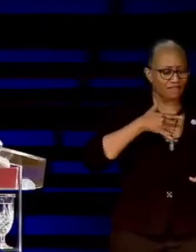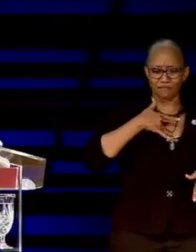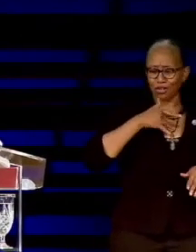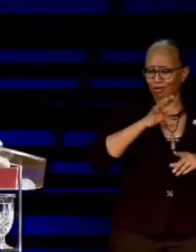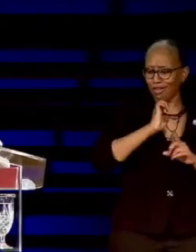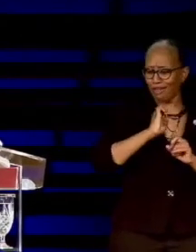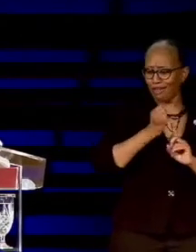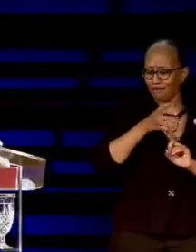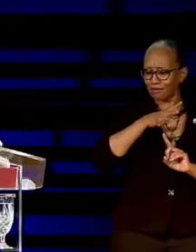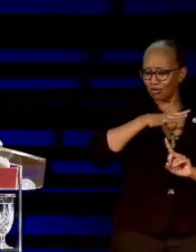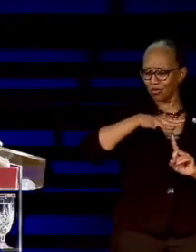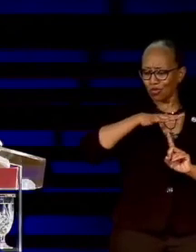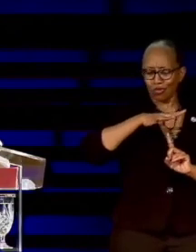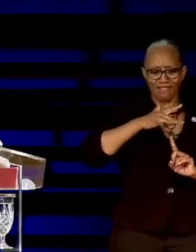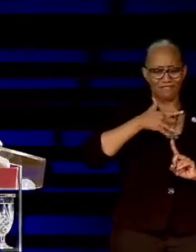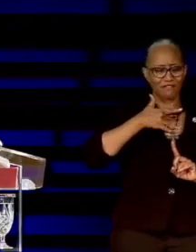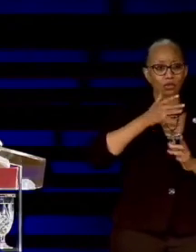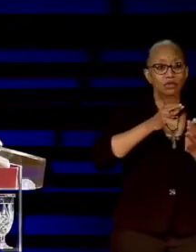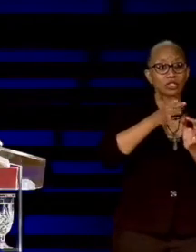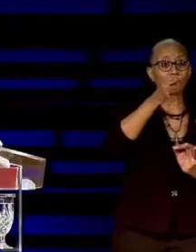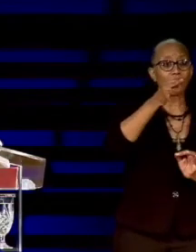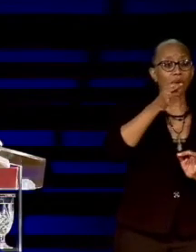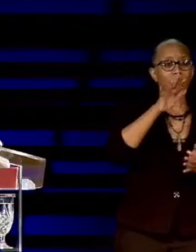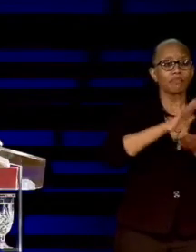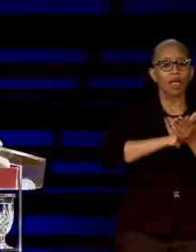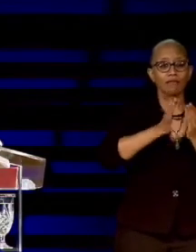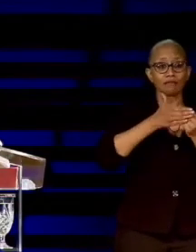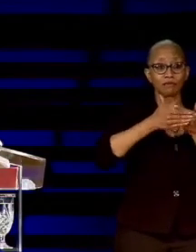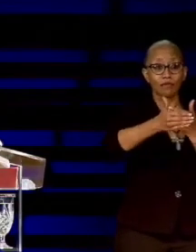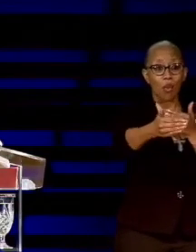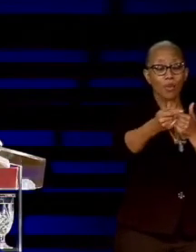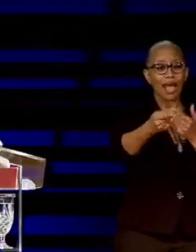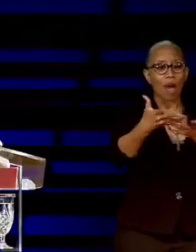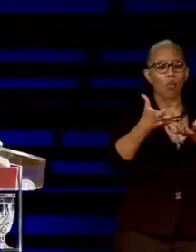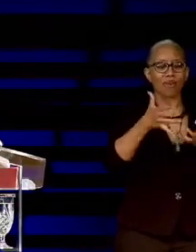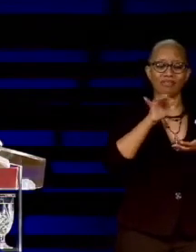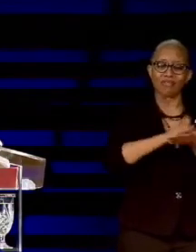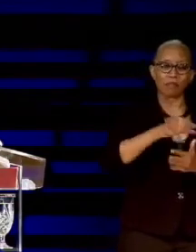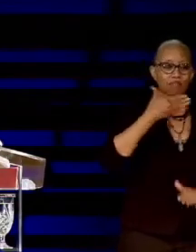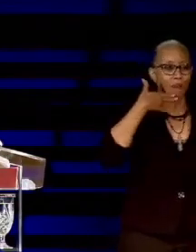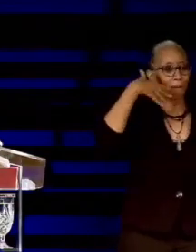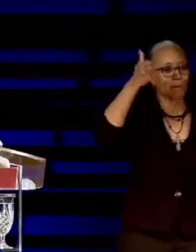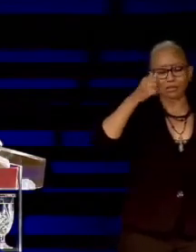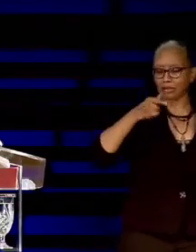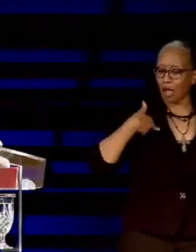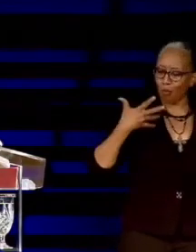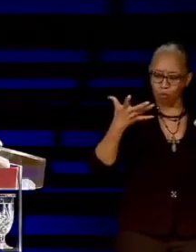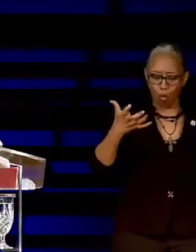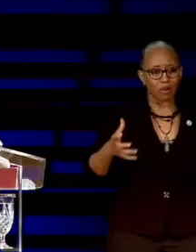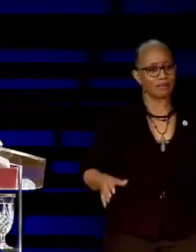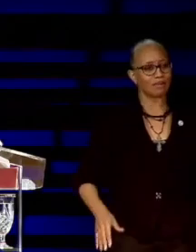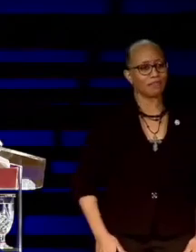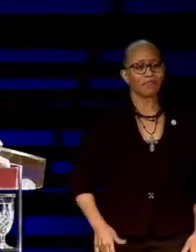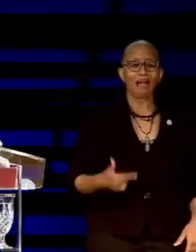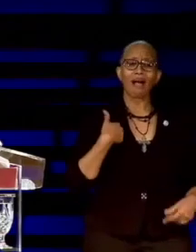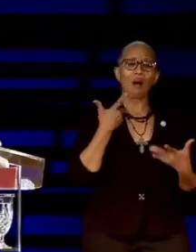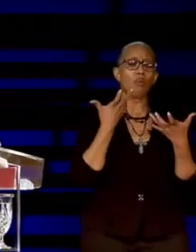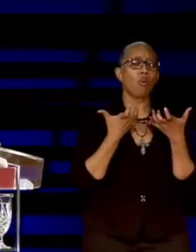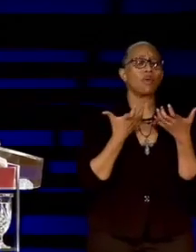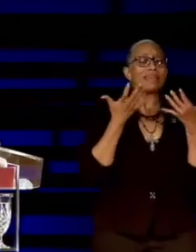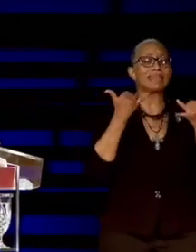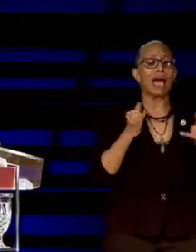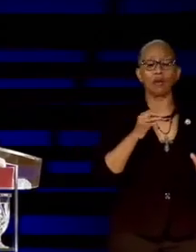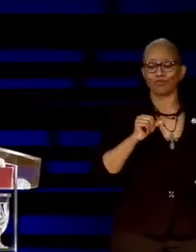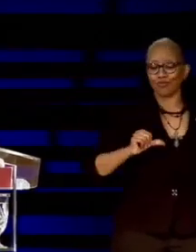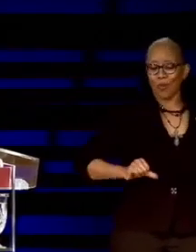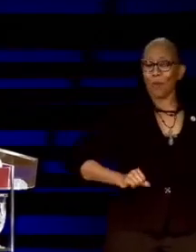here. And from that day forward, I tried to do and make it my best to be able to